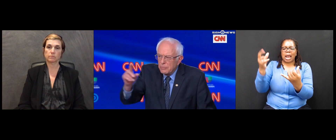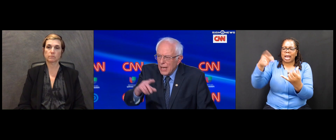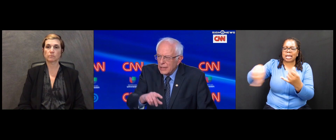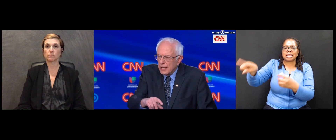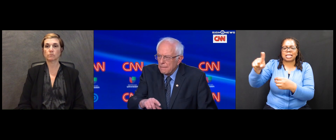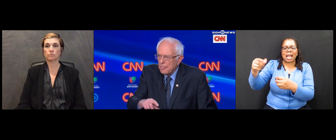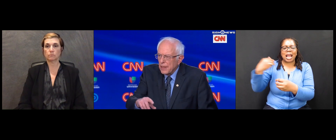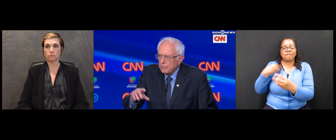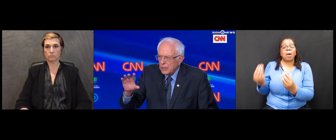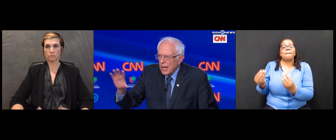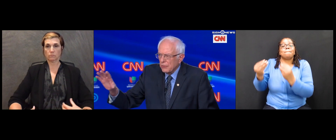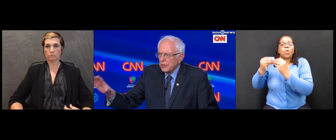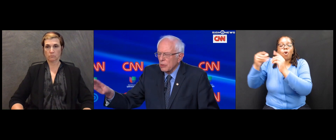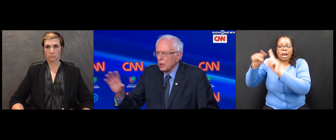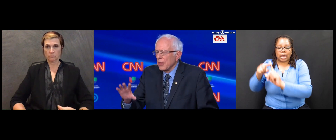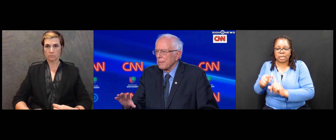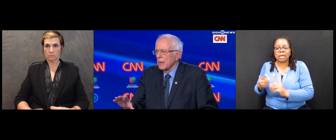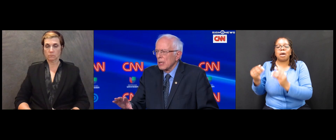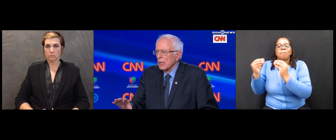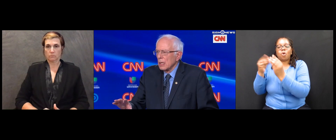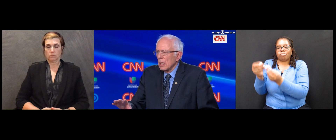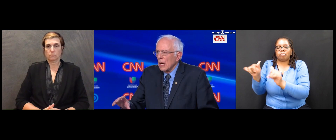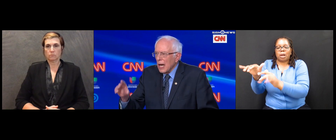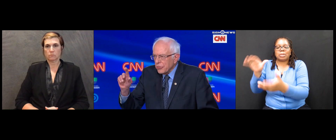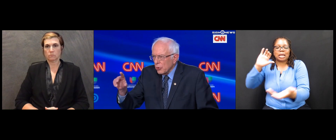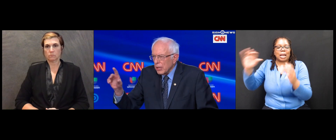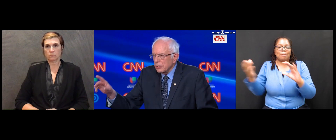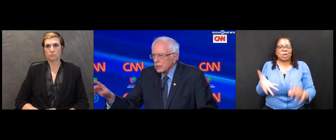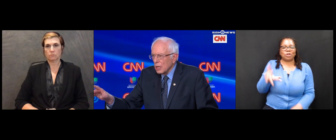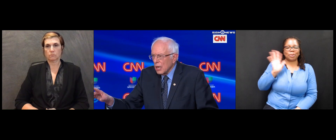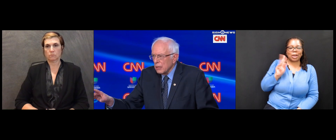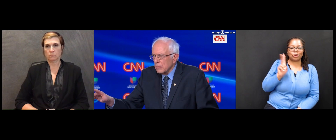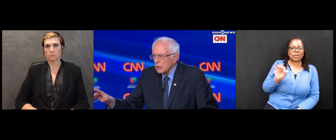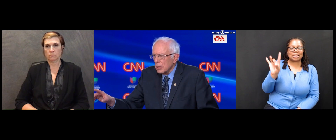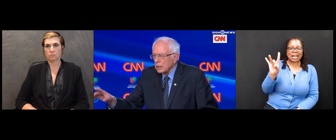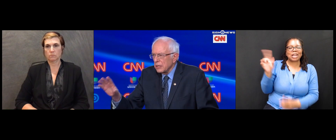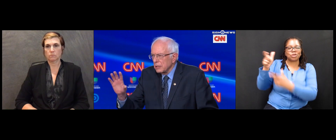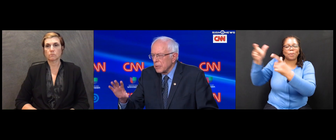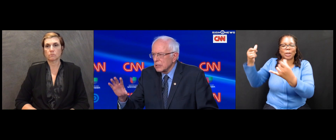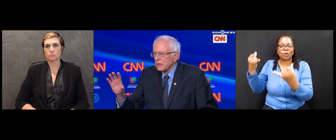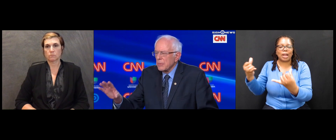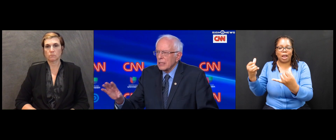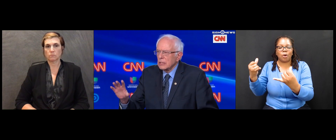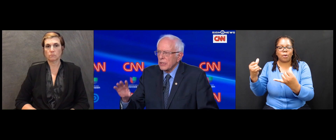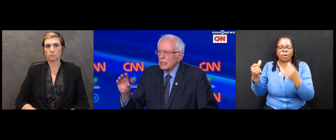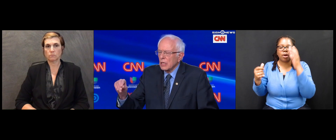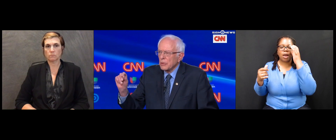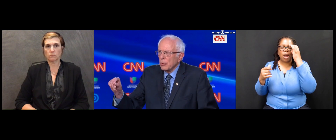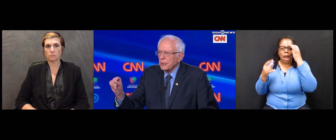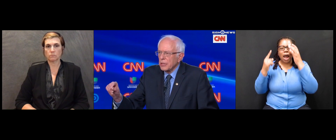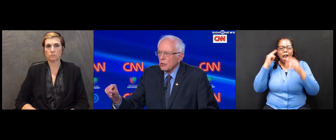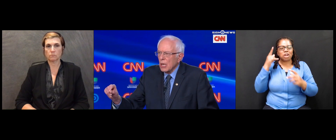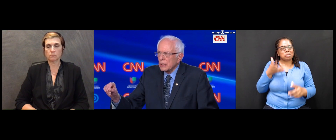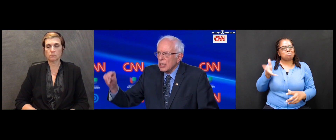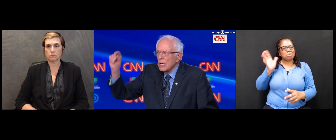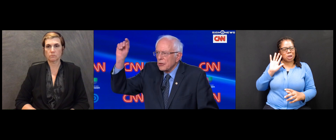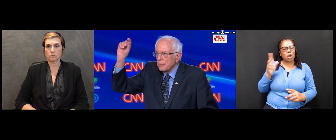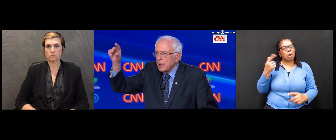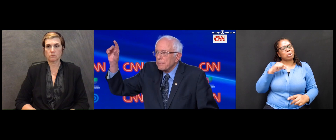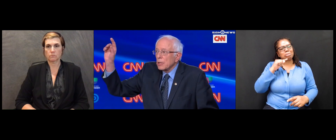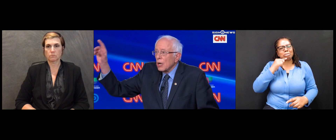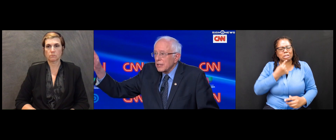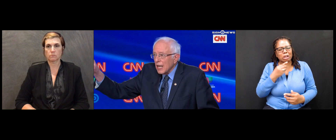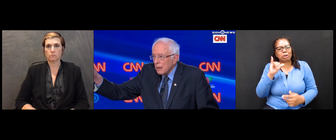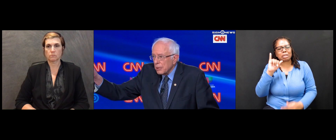than they did back then. They're bigger now than they were then. I thought at the time that in the midst of massive income and wealth inequality,